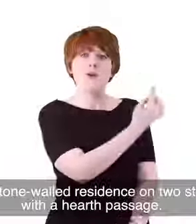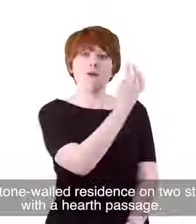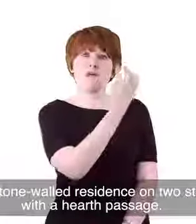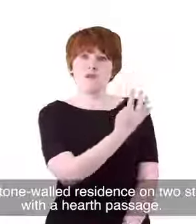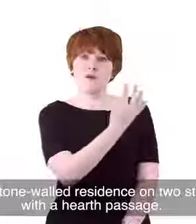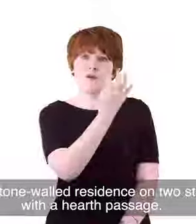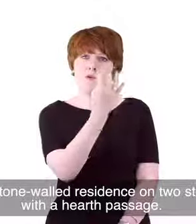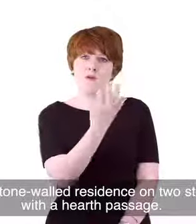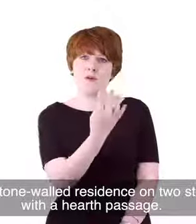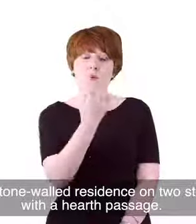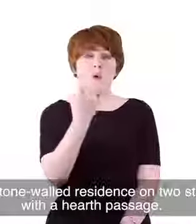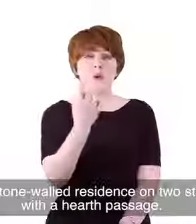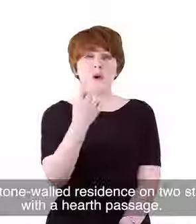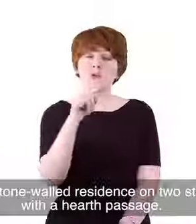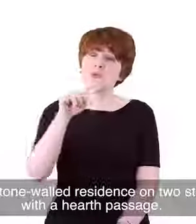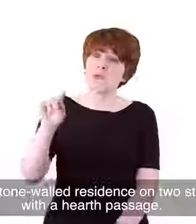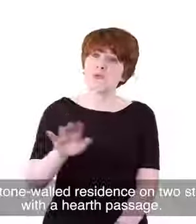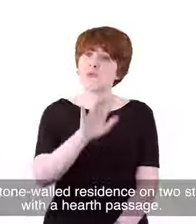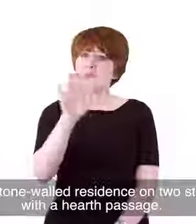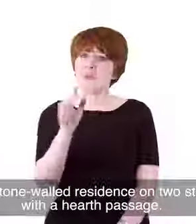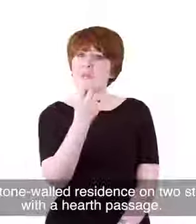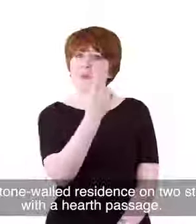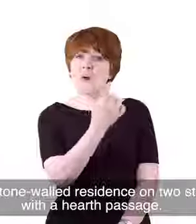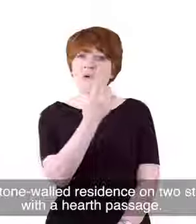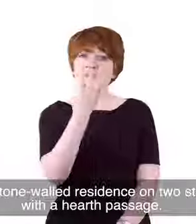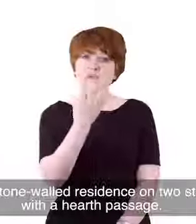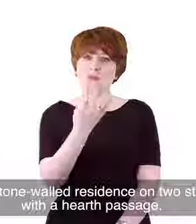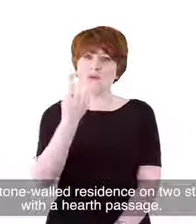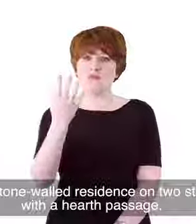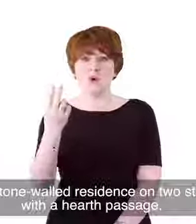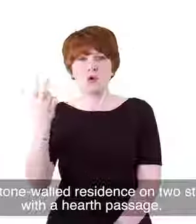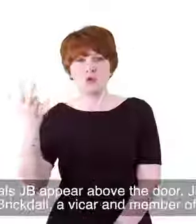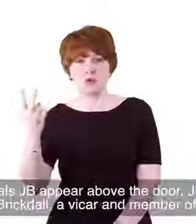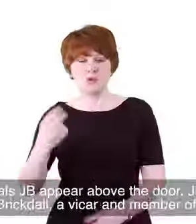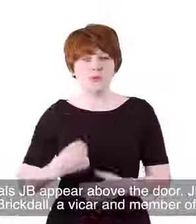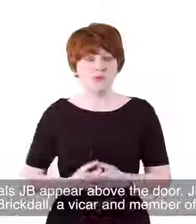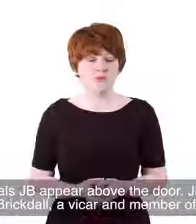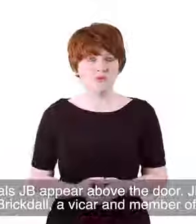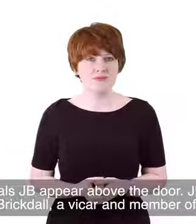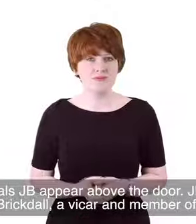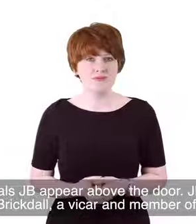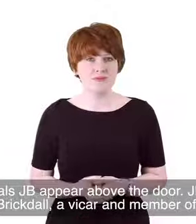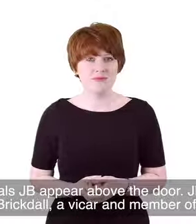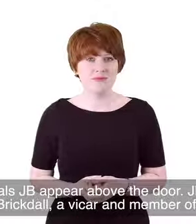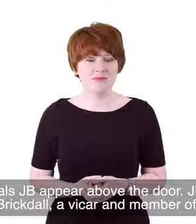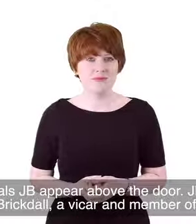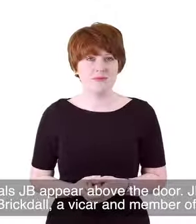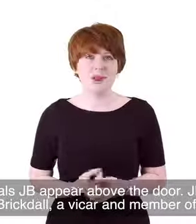1589 into a stone-walled residence on two stories with a hearth passage. The initials JB appear above the door.